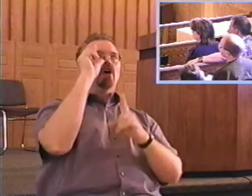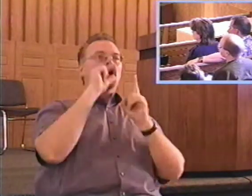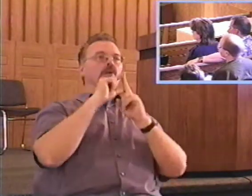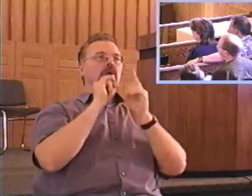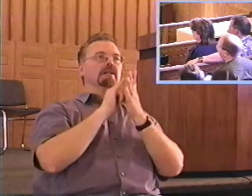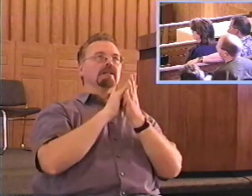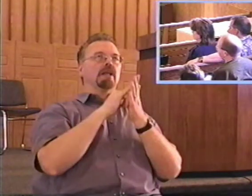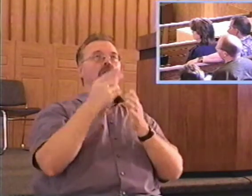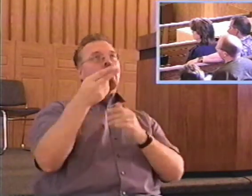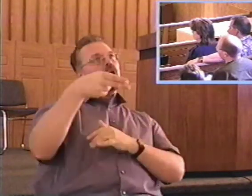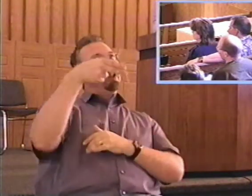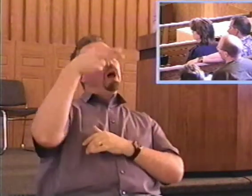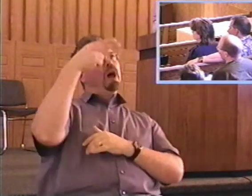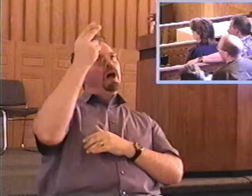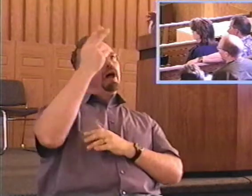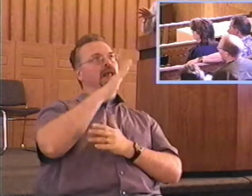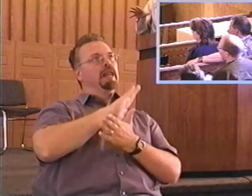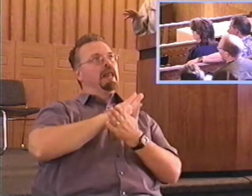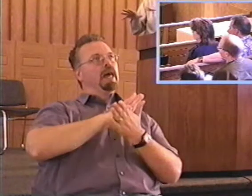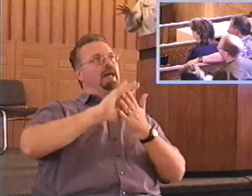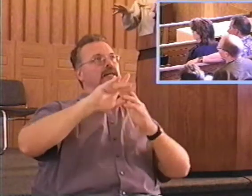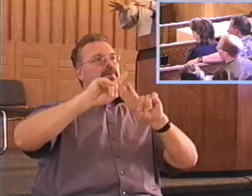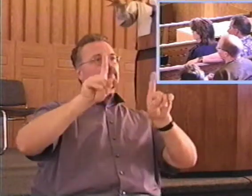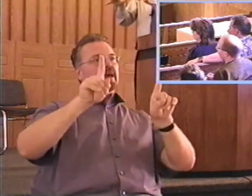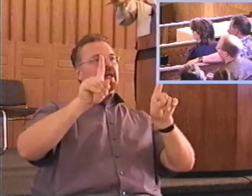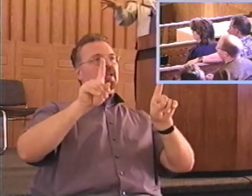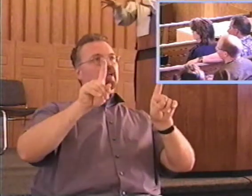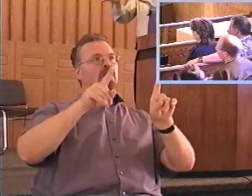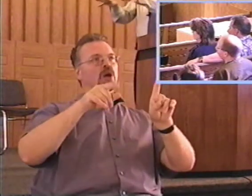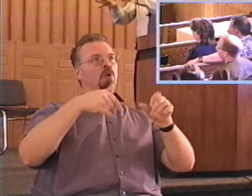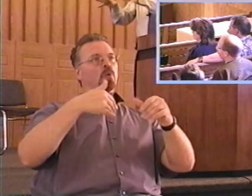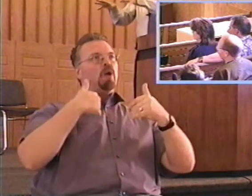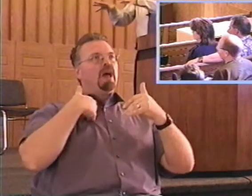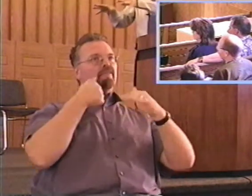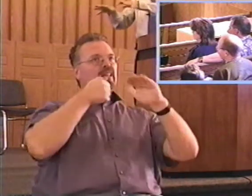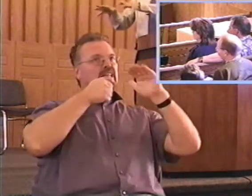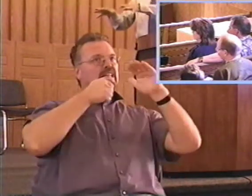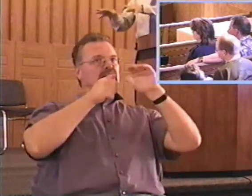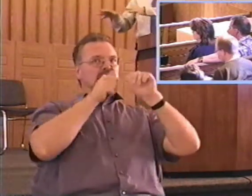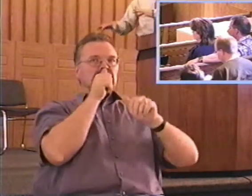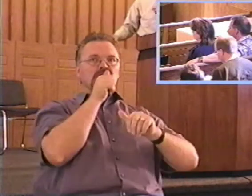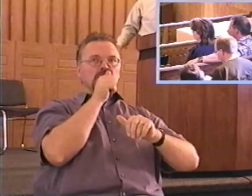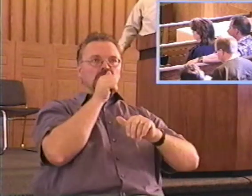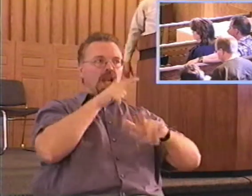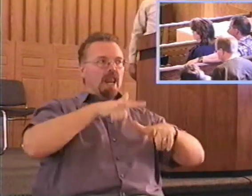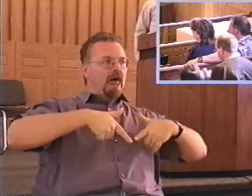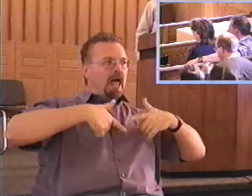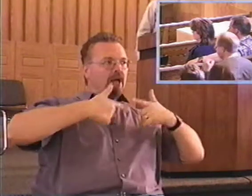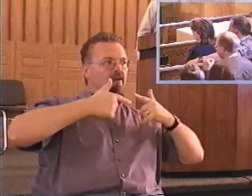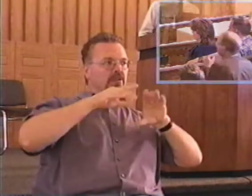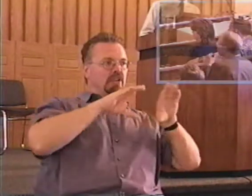highly of God, and then we'll live these secret lives where we do whatever we don't want.